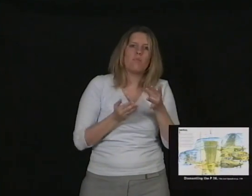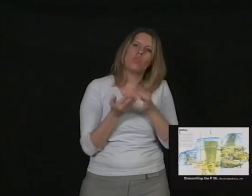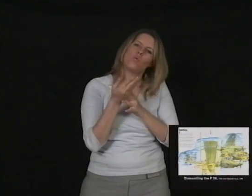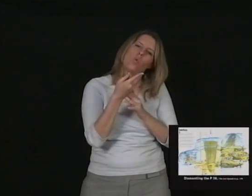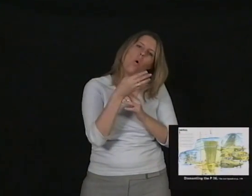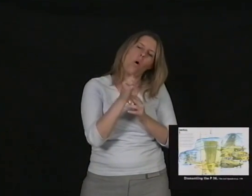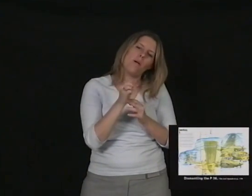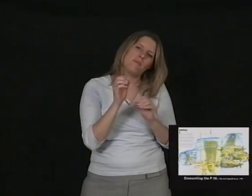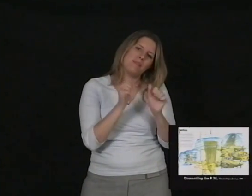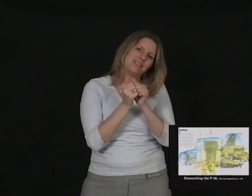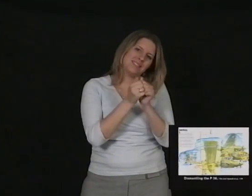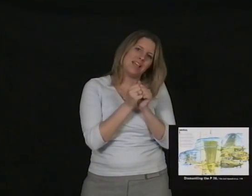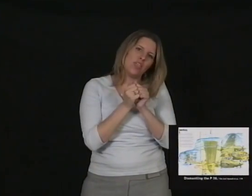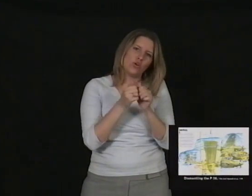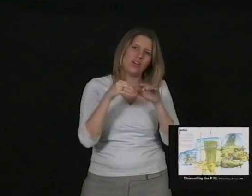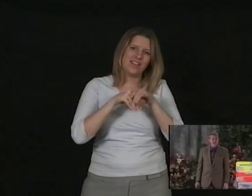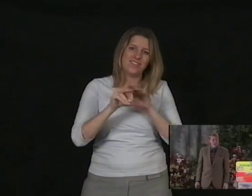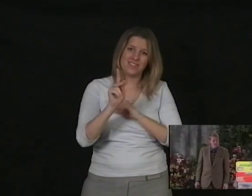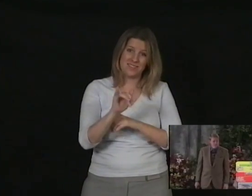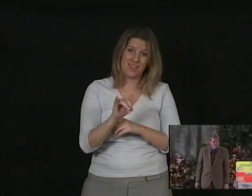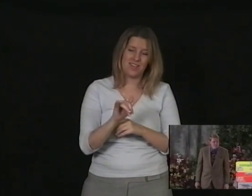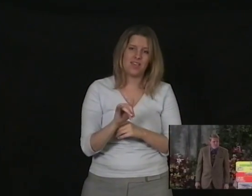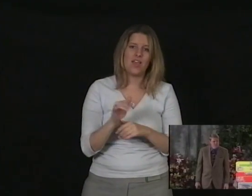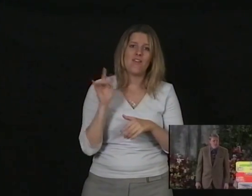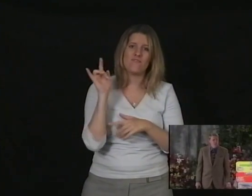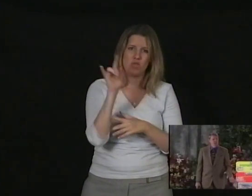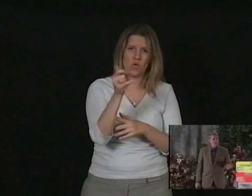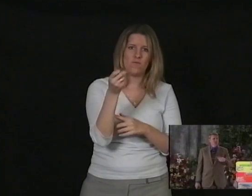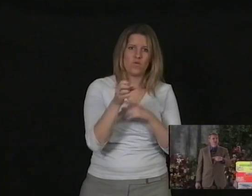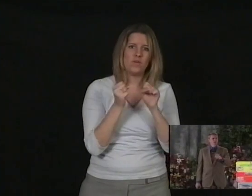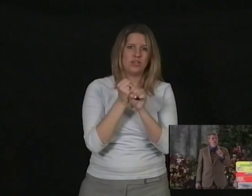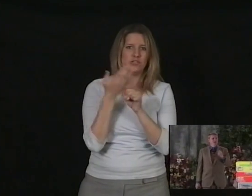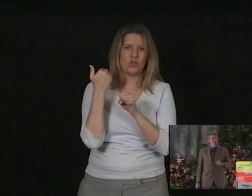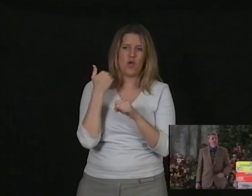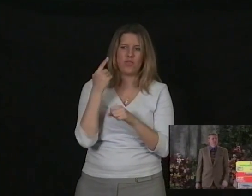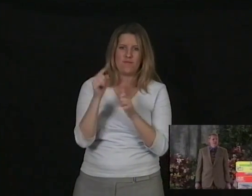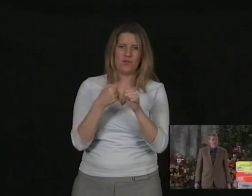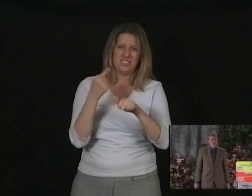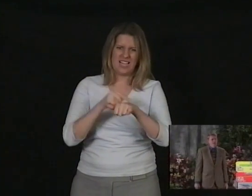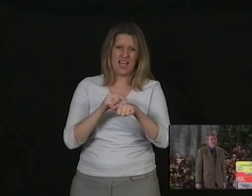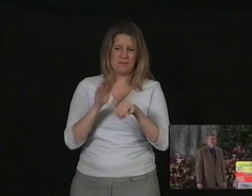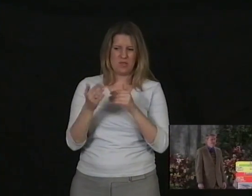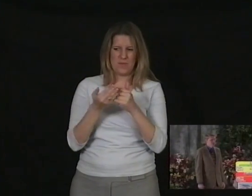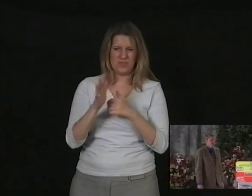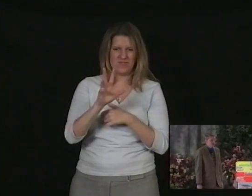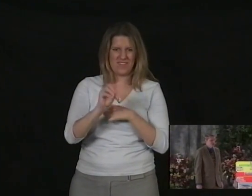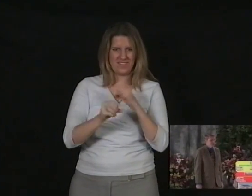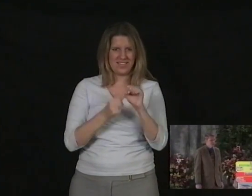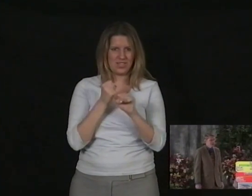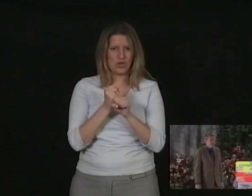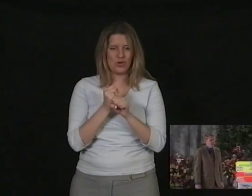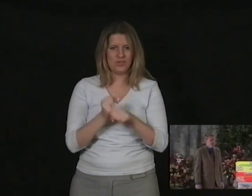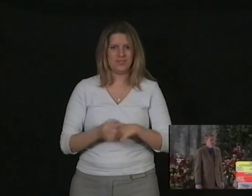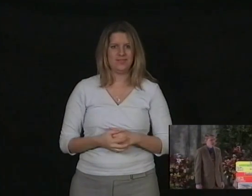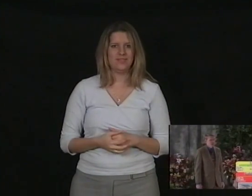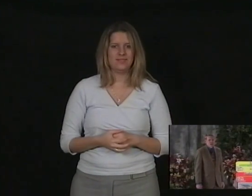hole, and put it back together in Middleboro, Kentucky. It flew a couple years ago for the first time in nearly 50 years.